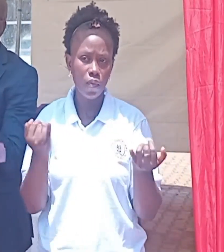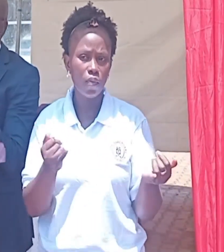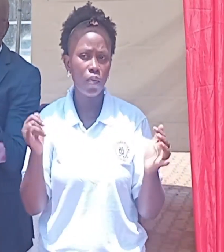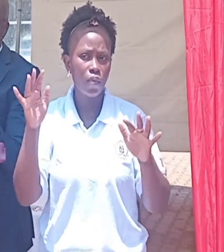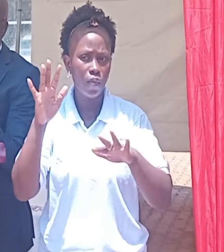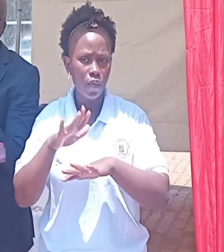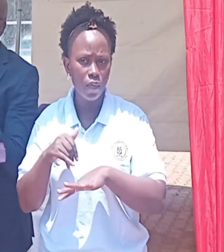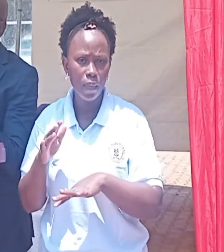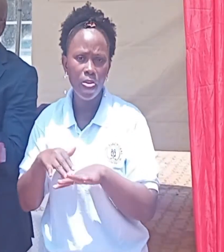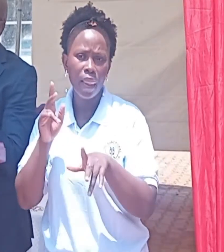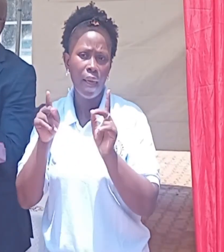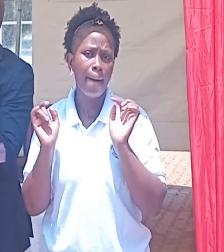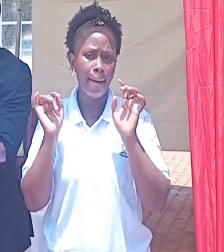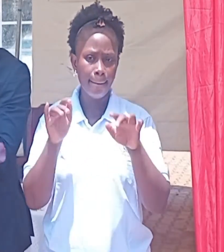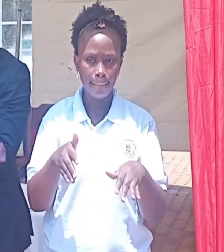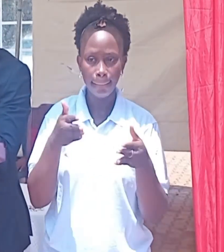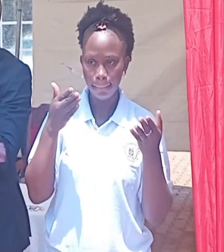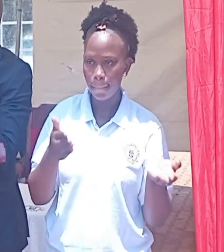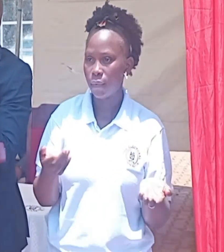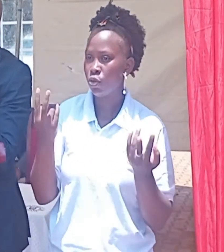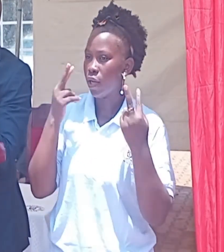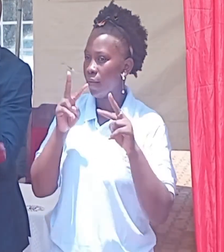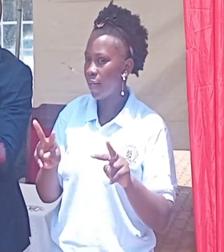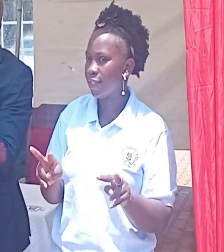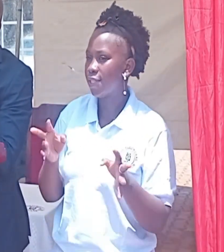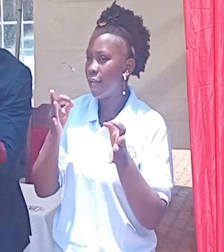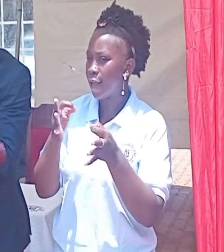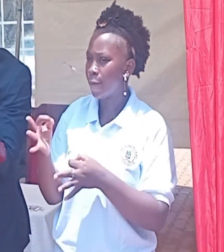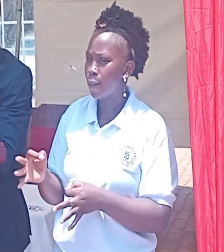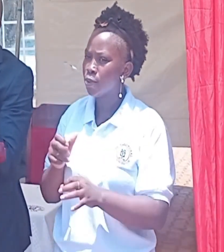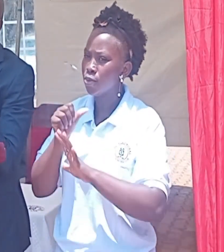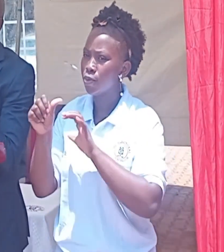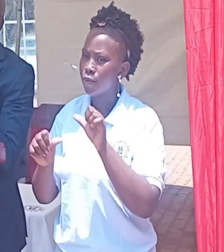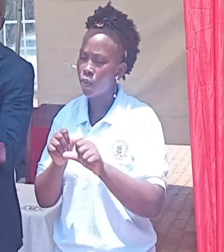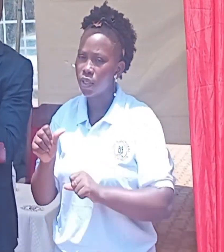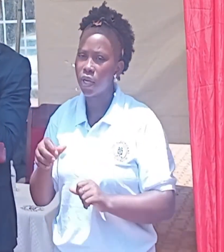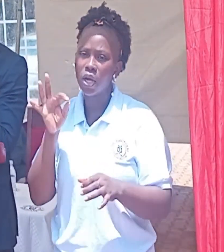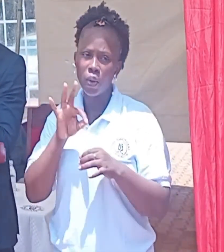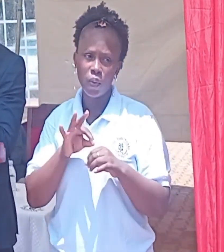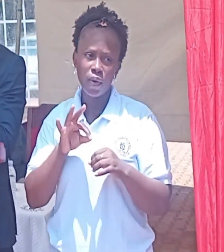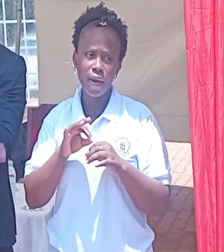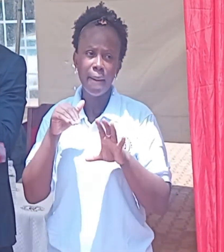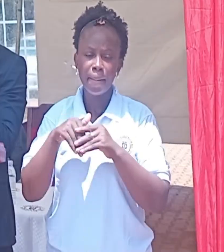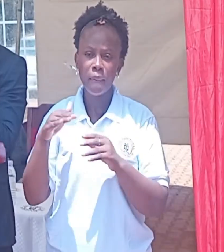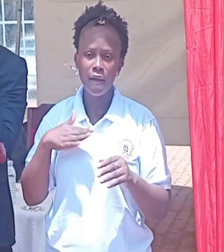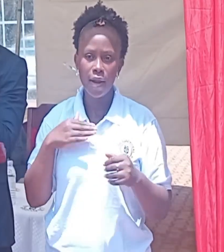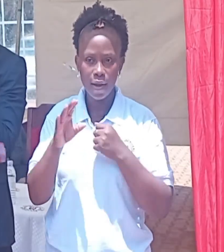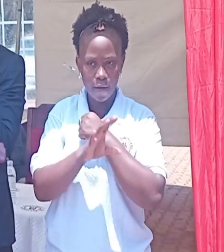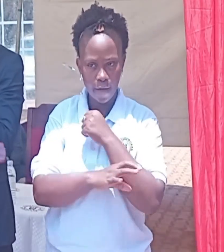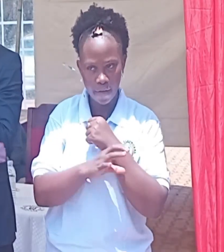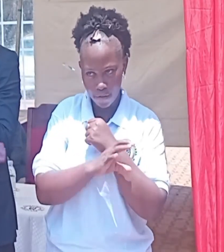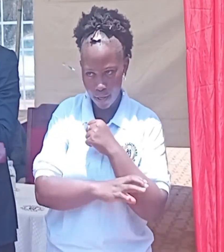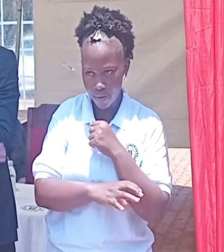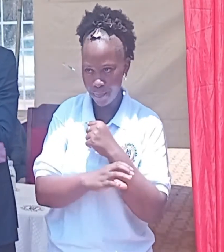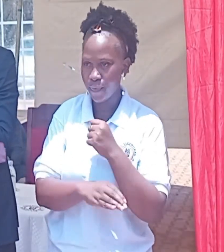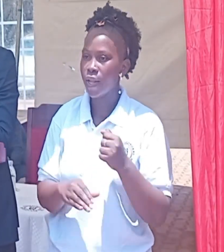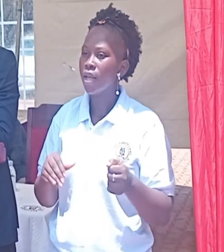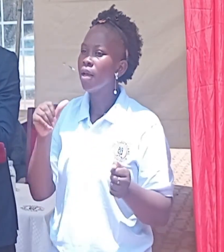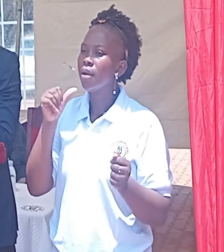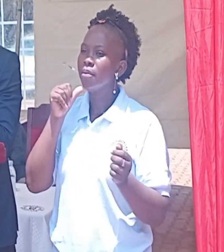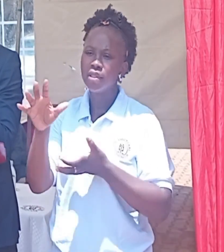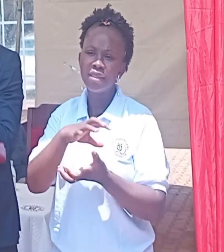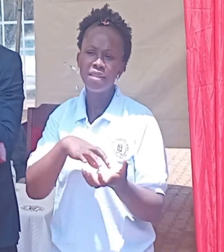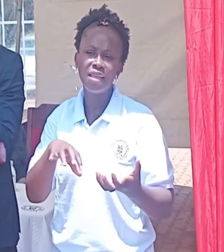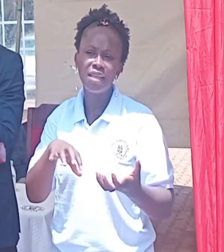olulala tulabe nti ebintu bikwatana kulonda mu ggwanga lyaffe bireme